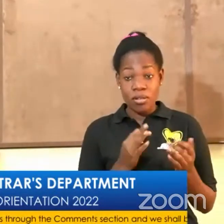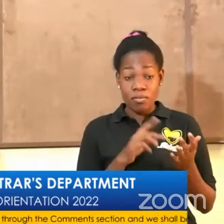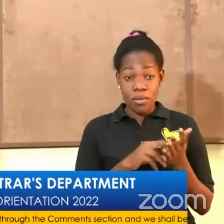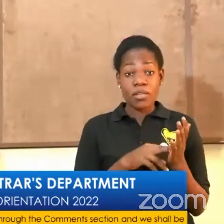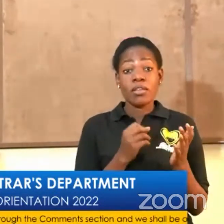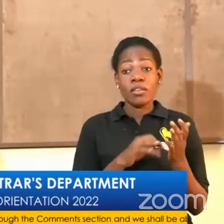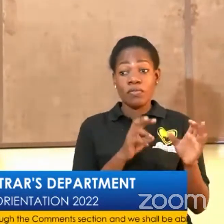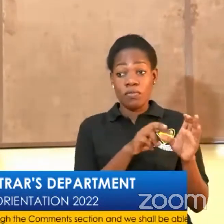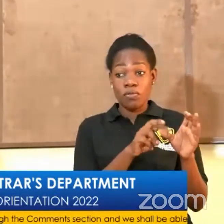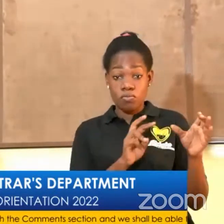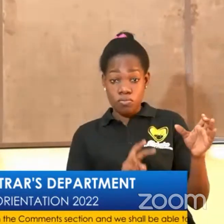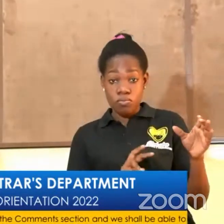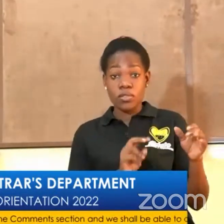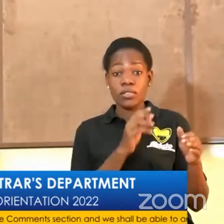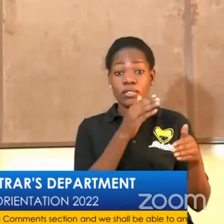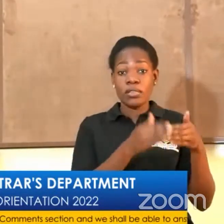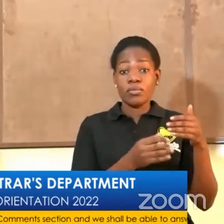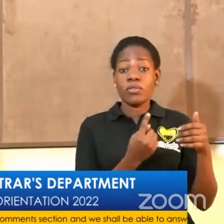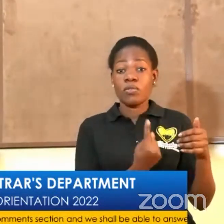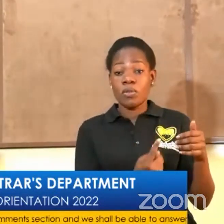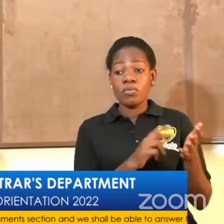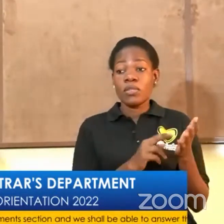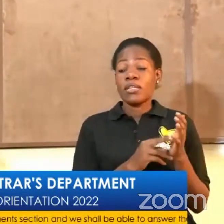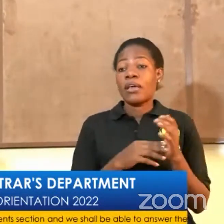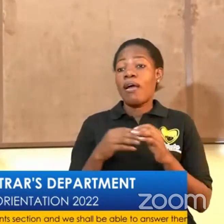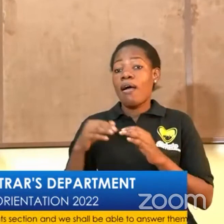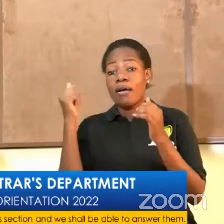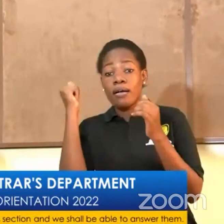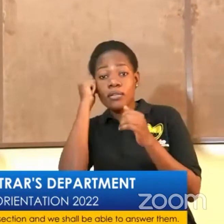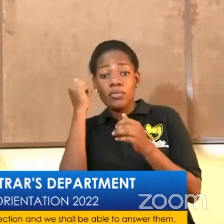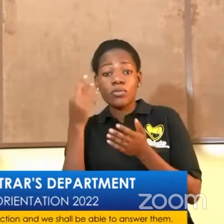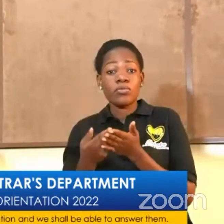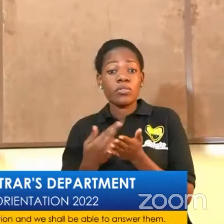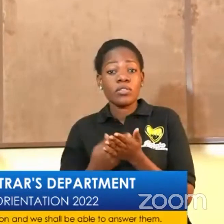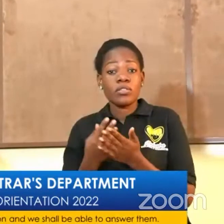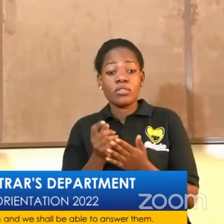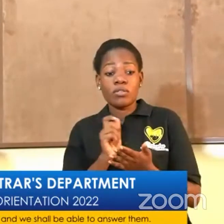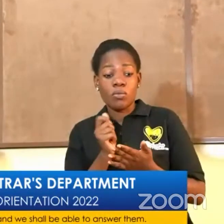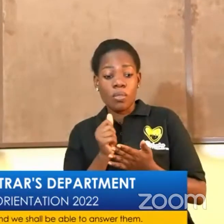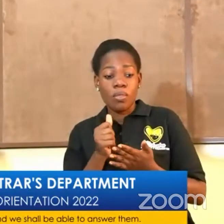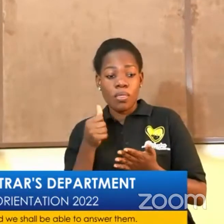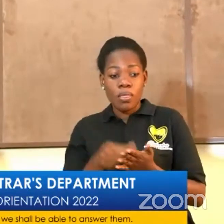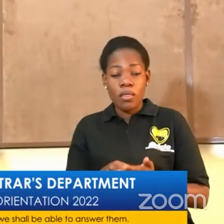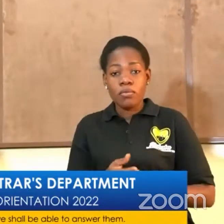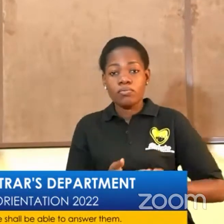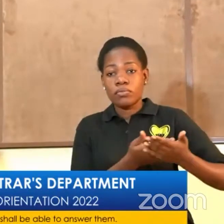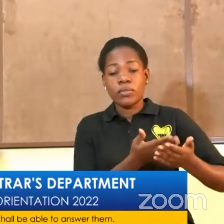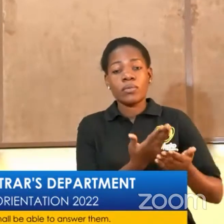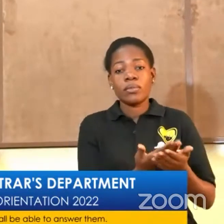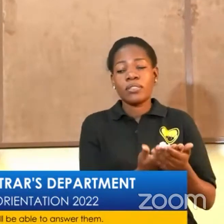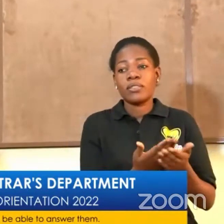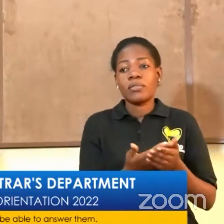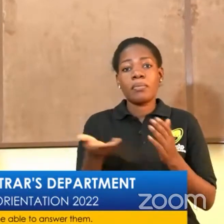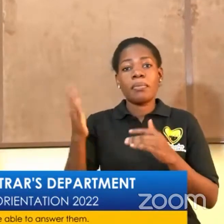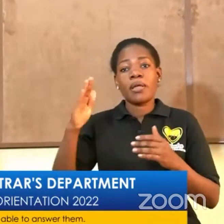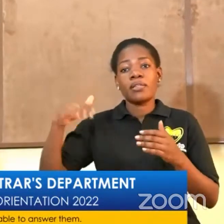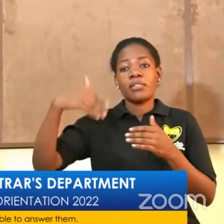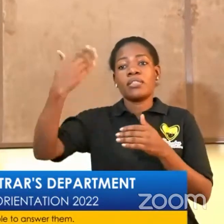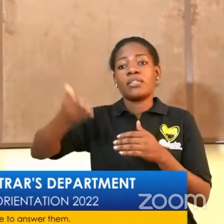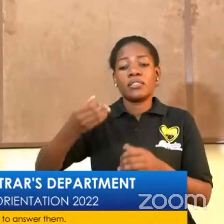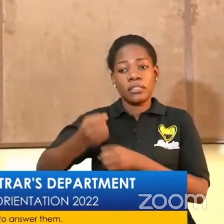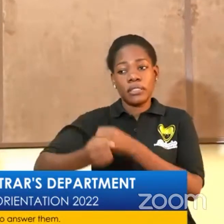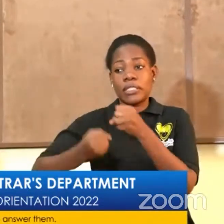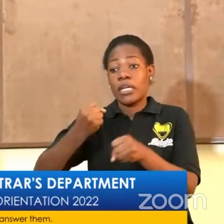academic registrar will write to you to come back in semester 1 the following academic year. If you do semester 1